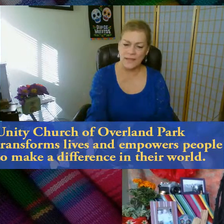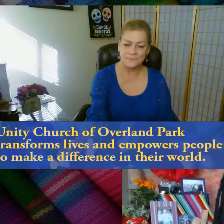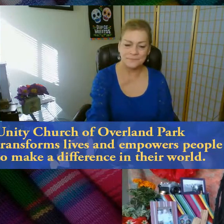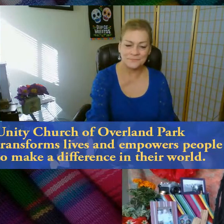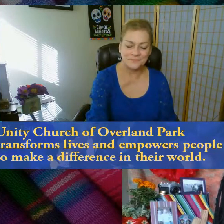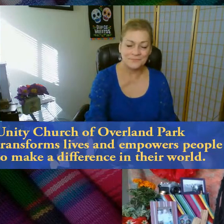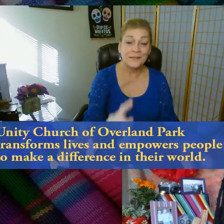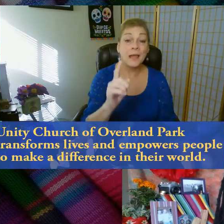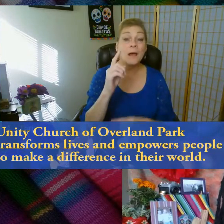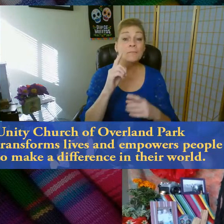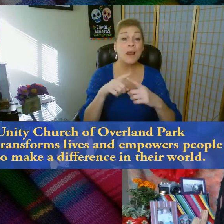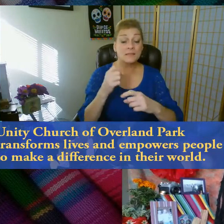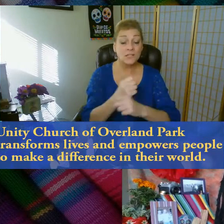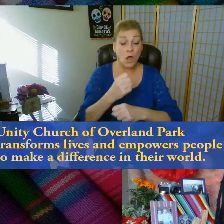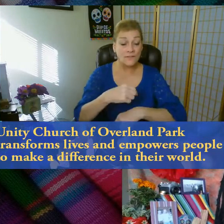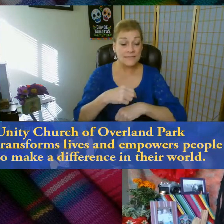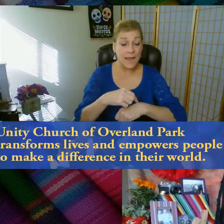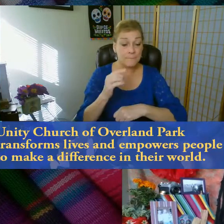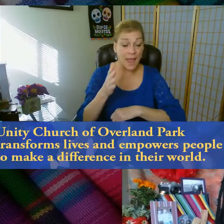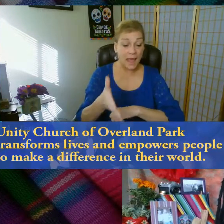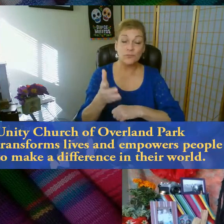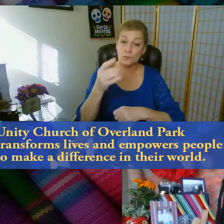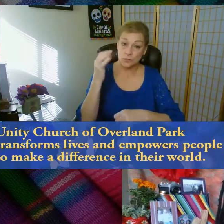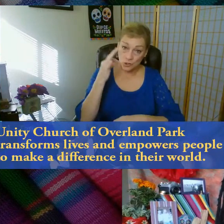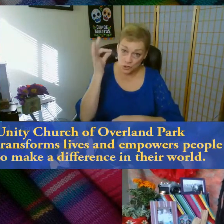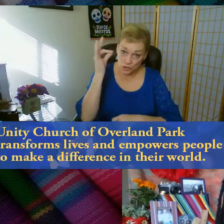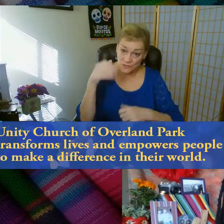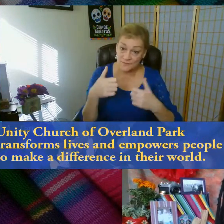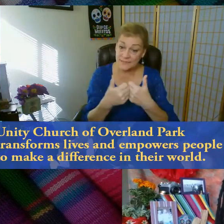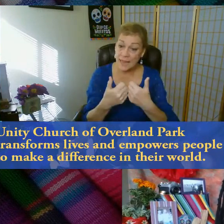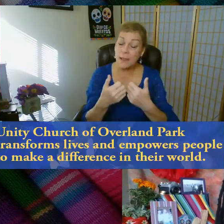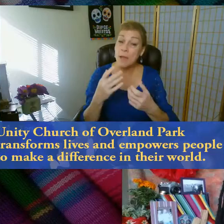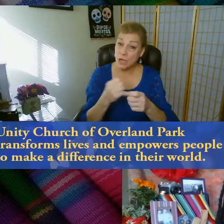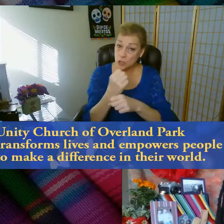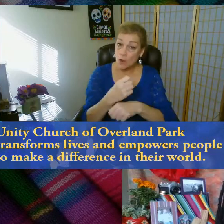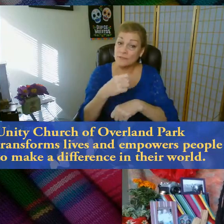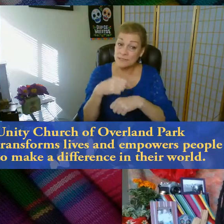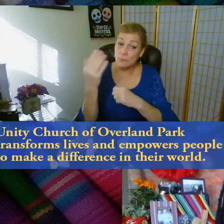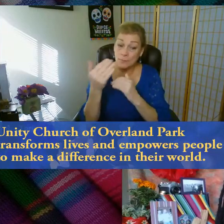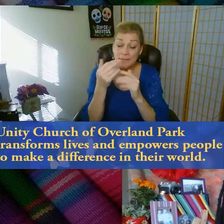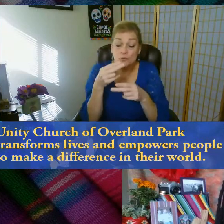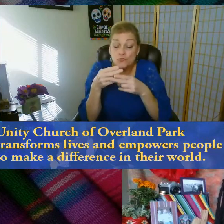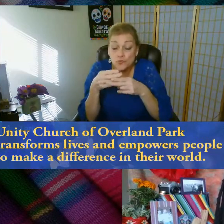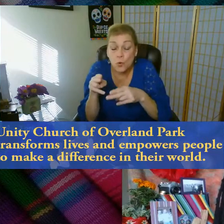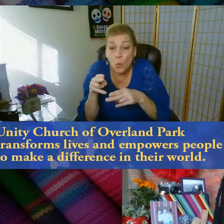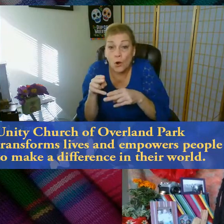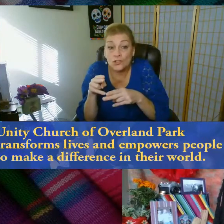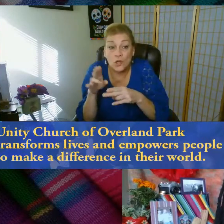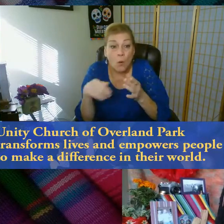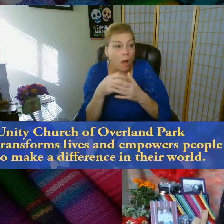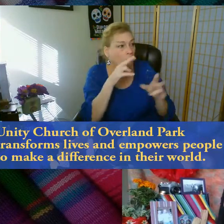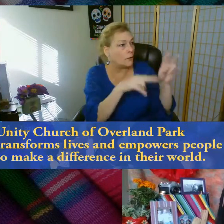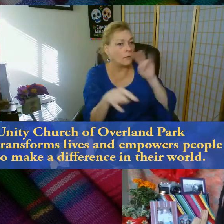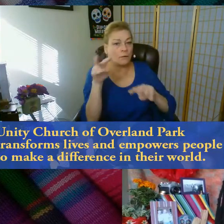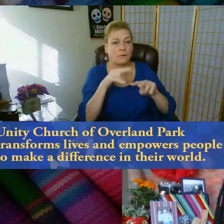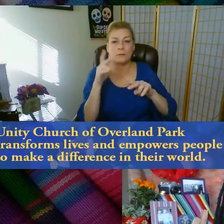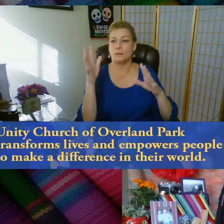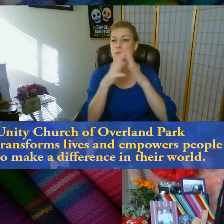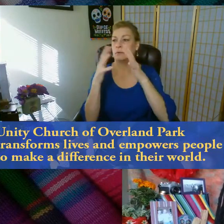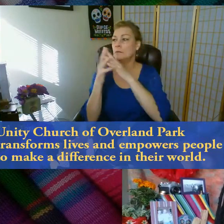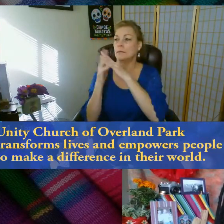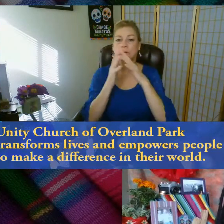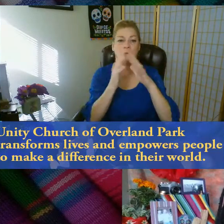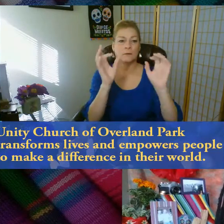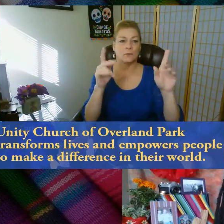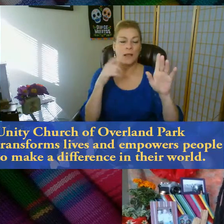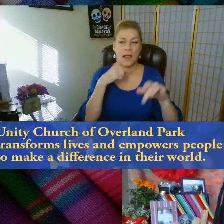coffee time after. And it's the Chiefs game, so I'm sure we'll keep the coffee time a little bit short so everyone has time to get, into the Chiefs game, and I'll have time to